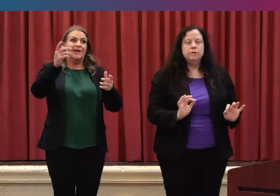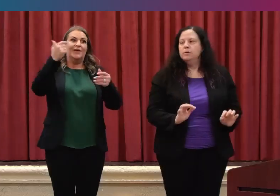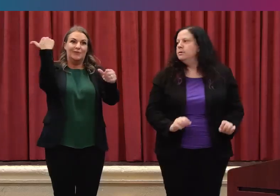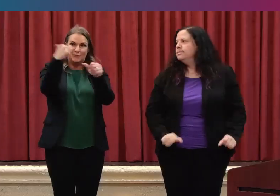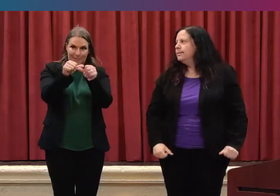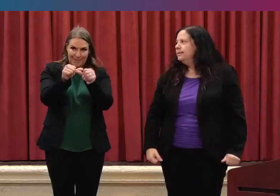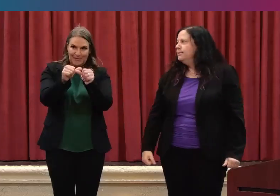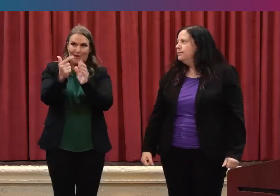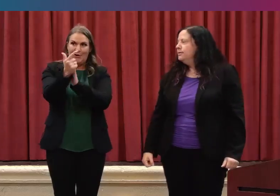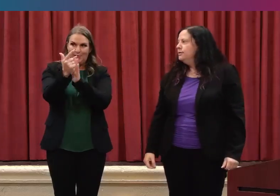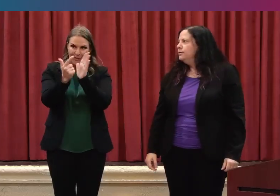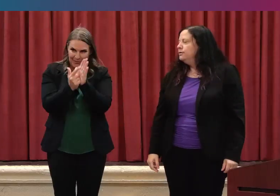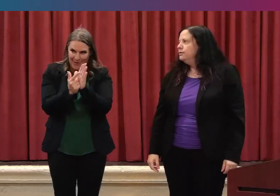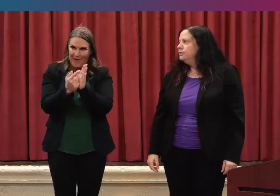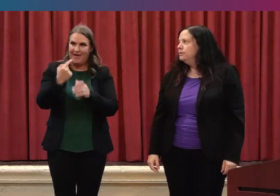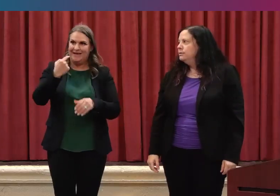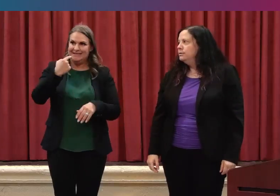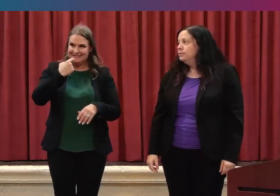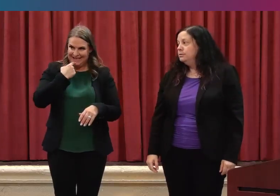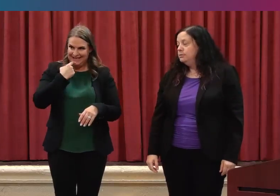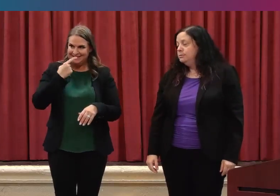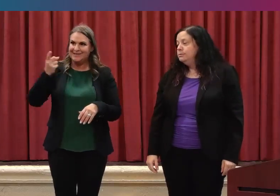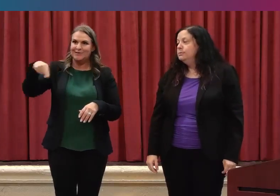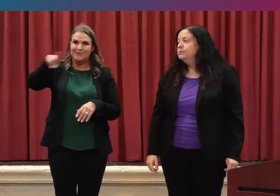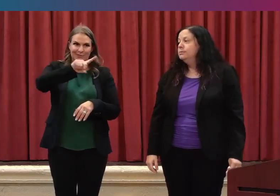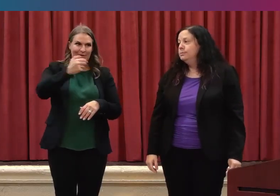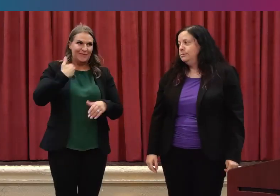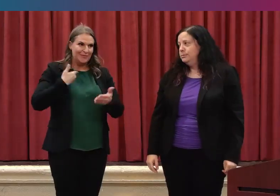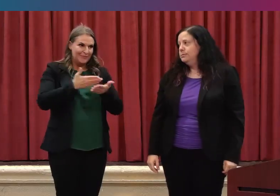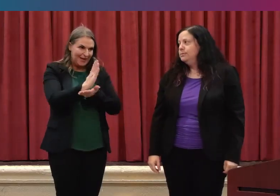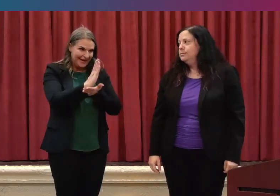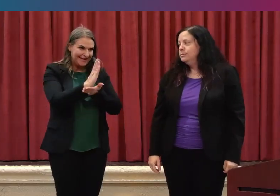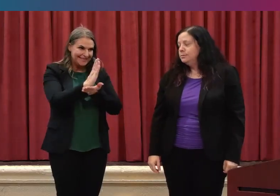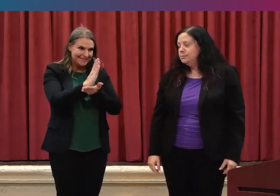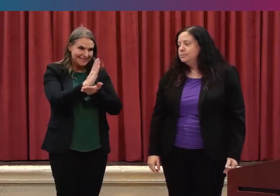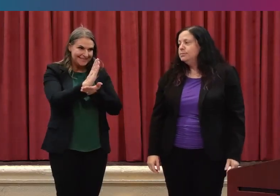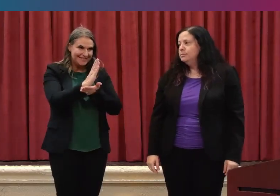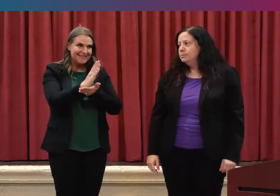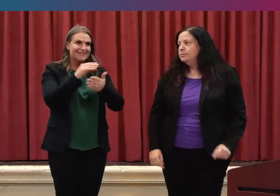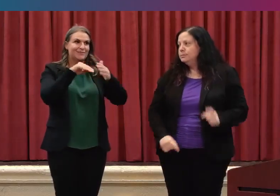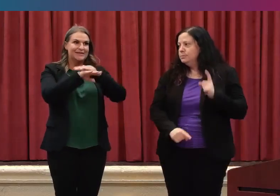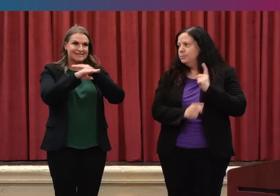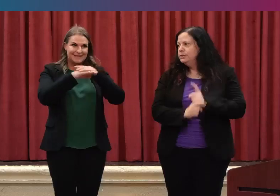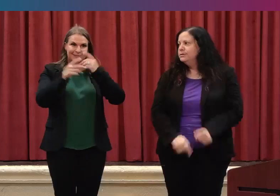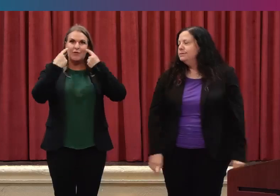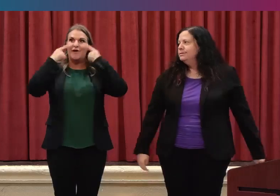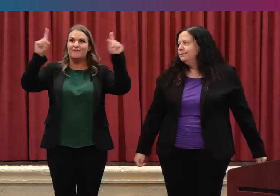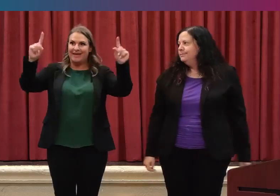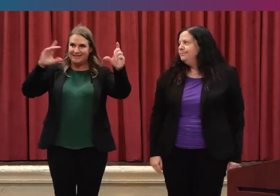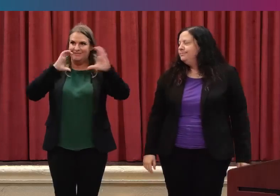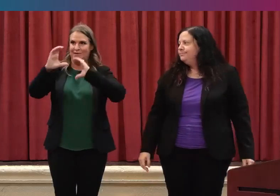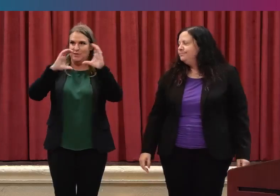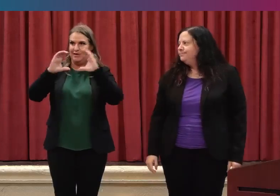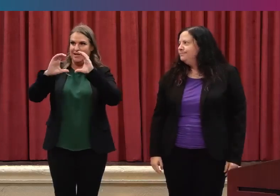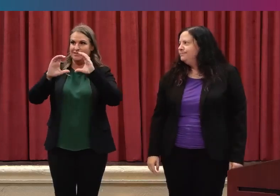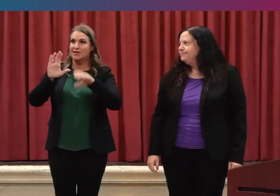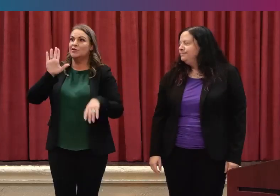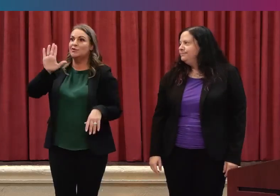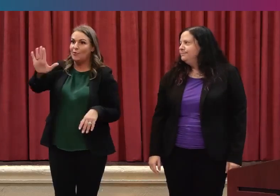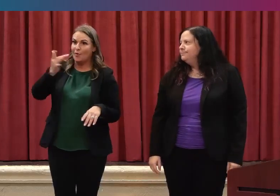if I might, keep in mind, the law says that you have a right to